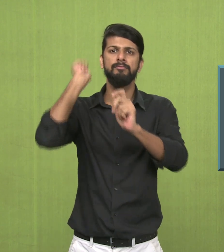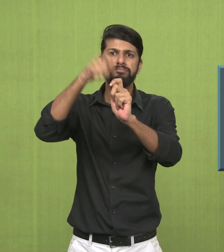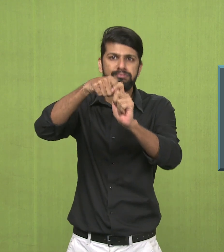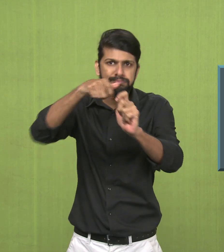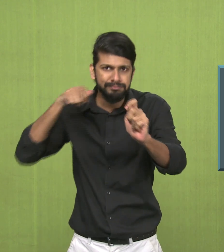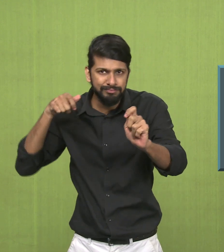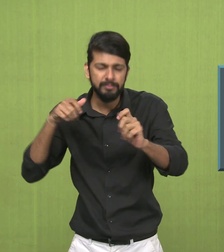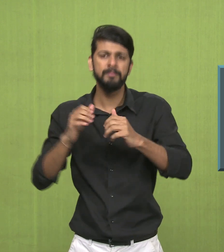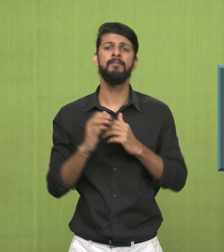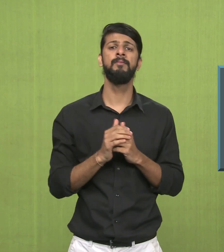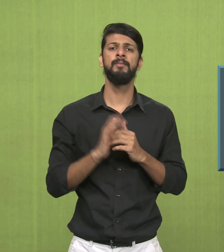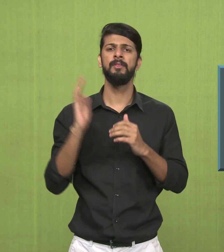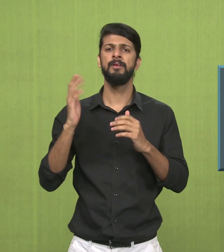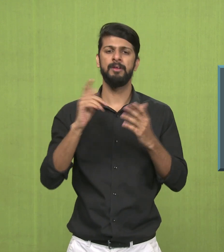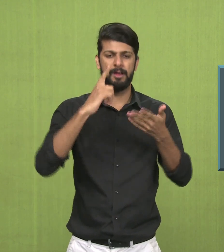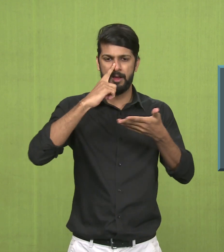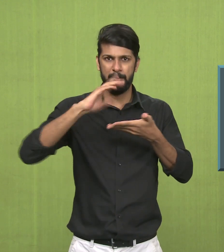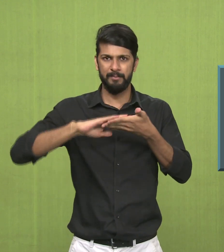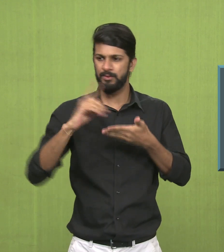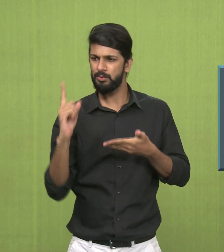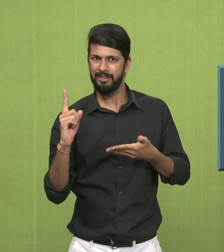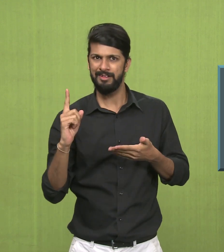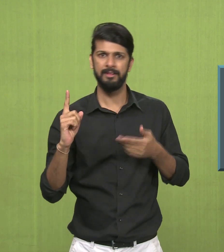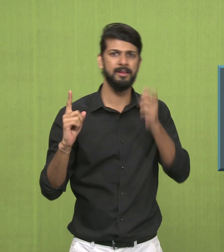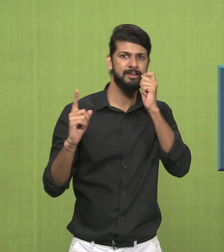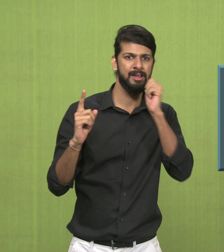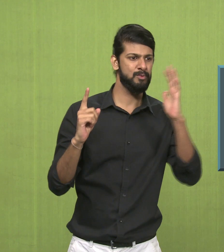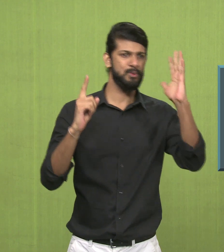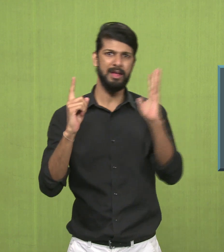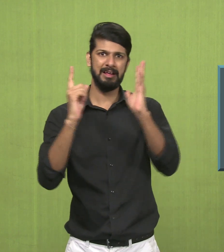Ramayana and the Mahabharata.